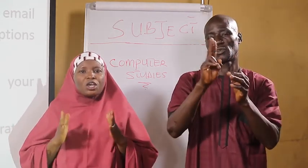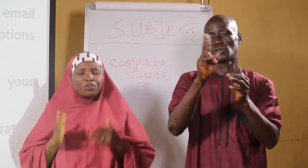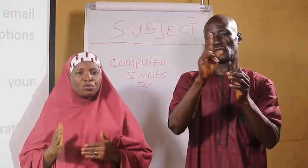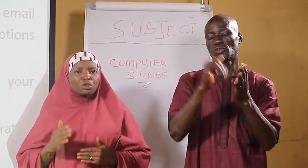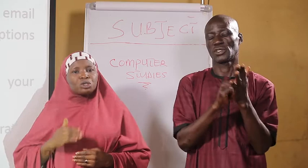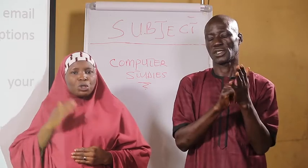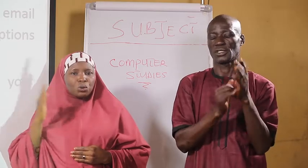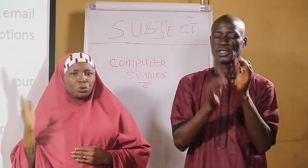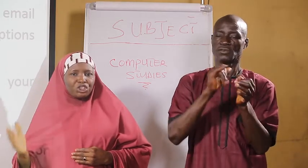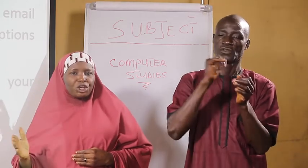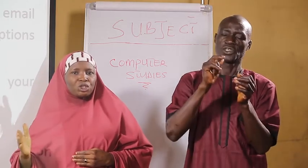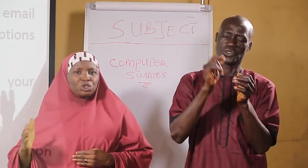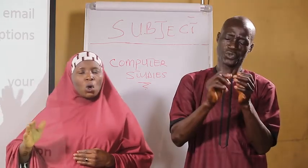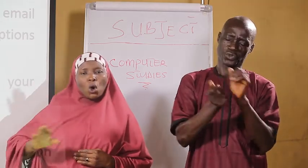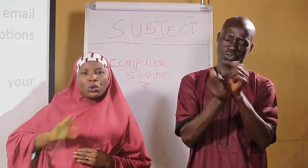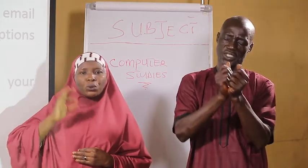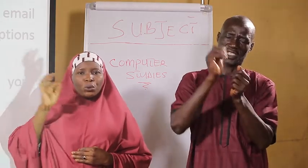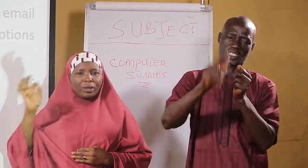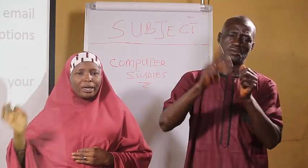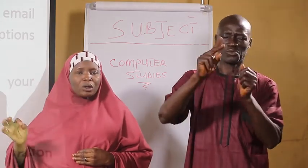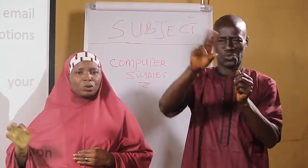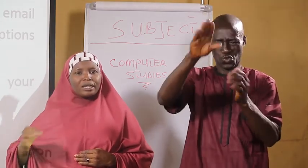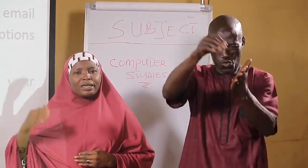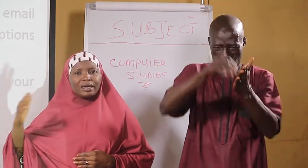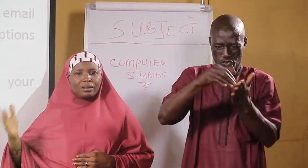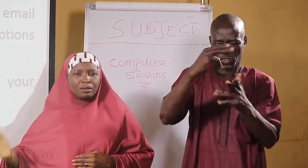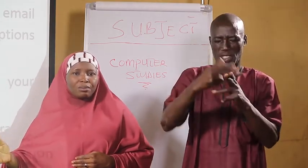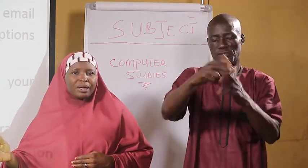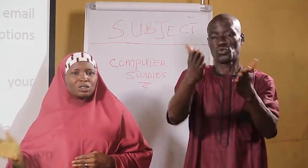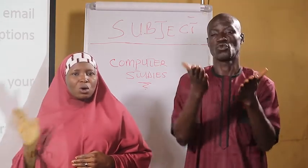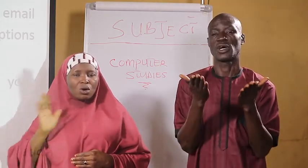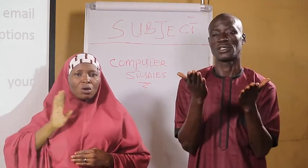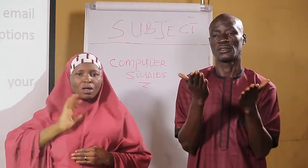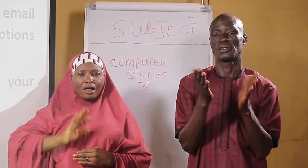it. If not, you change or you include either